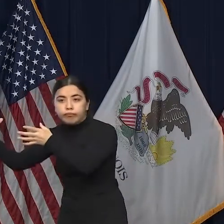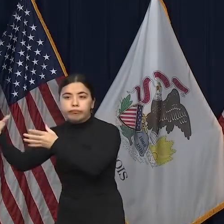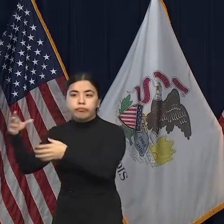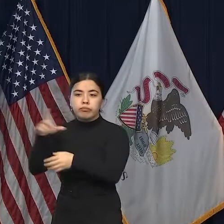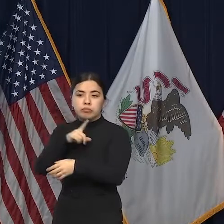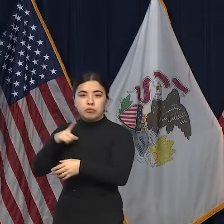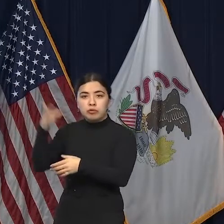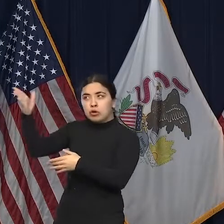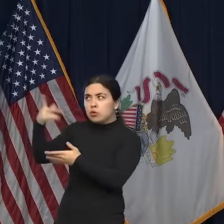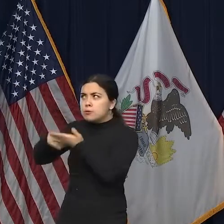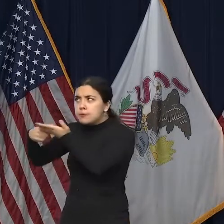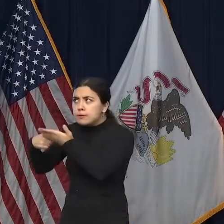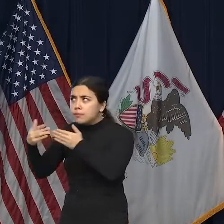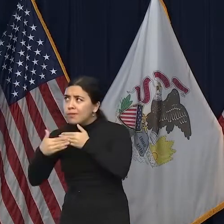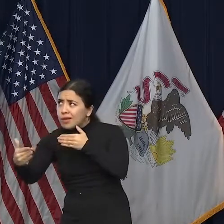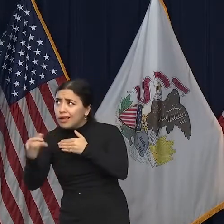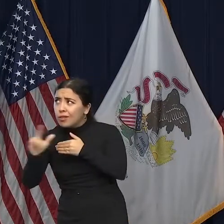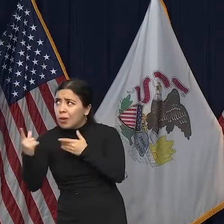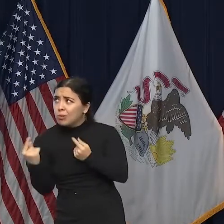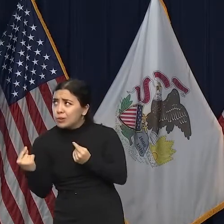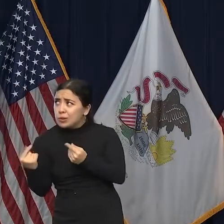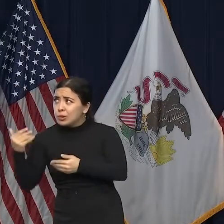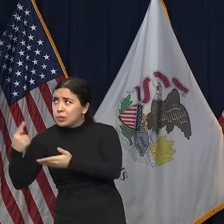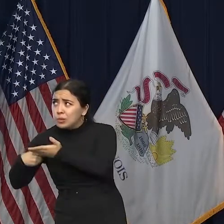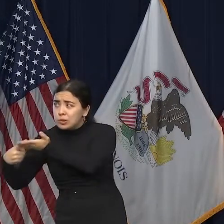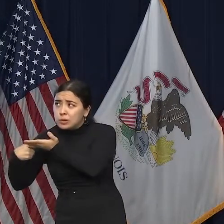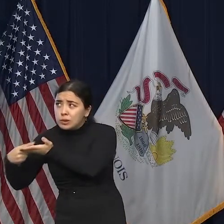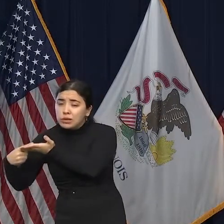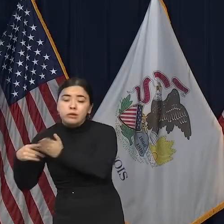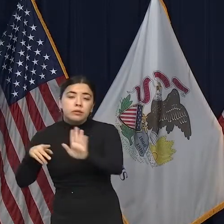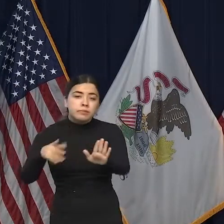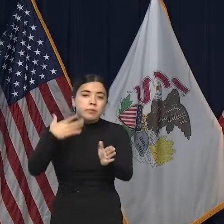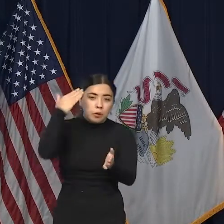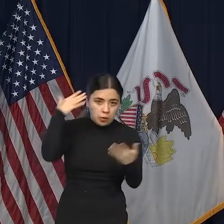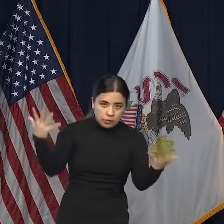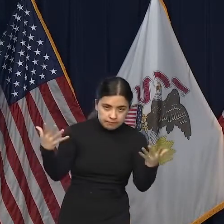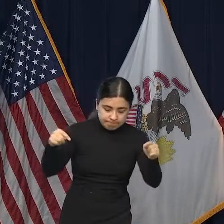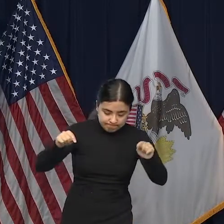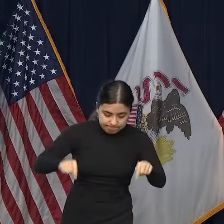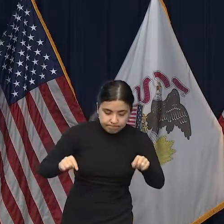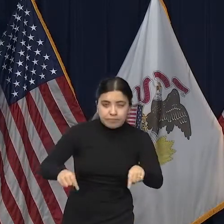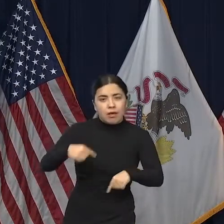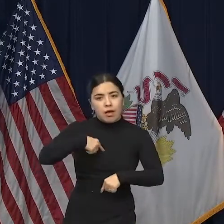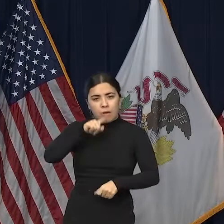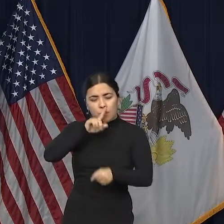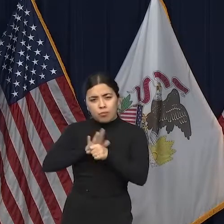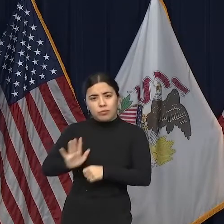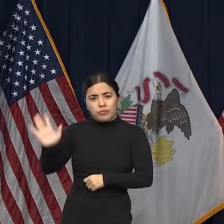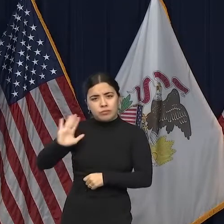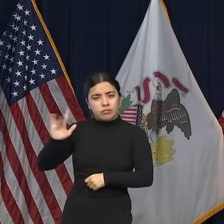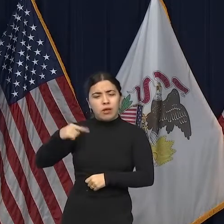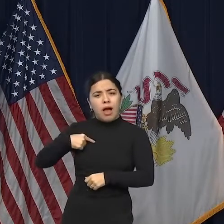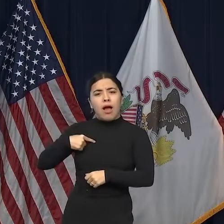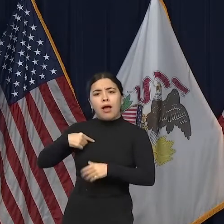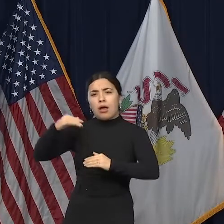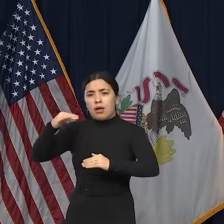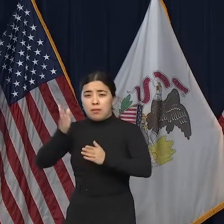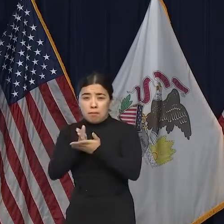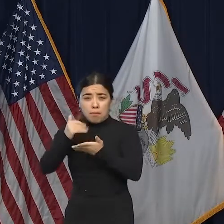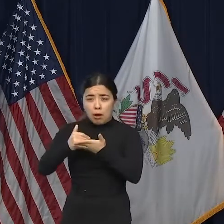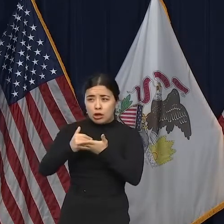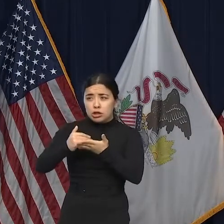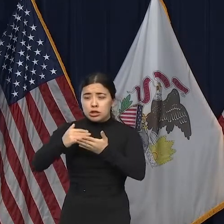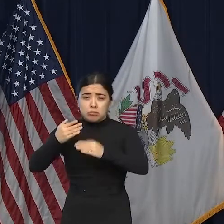we know for sure. I promised to be a governor who balances the budget and pays the bills that my predecessor